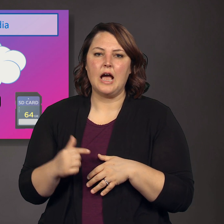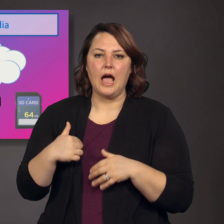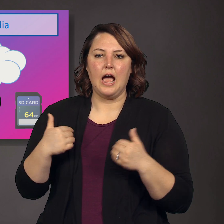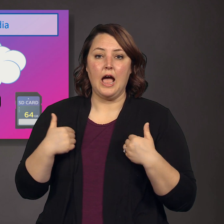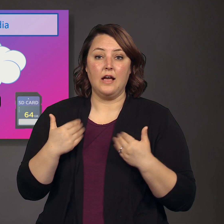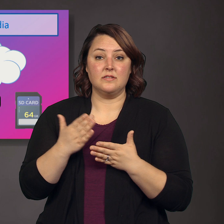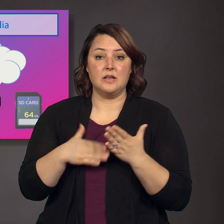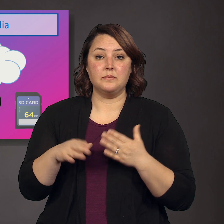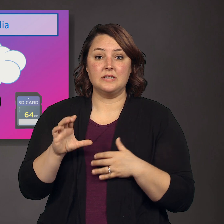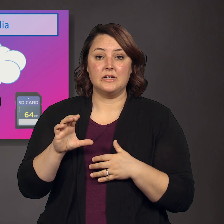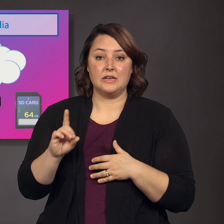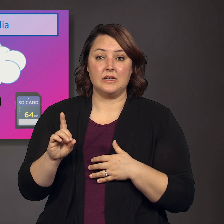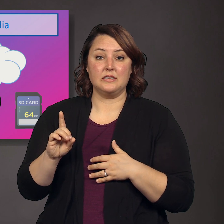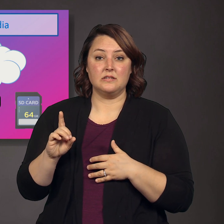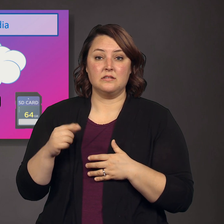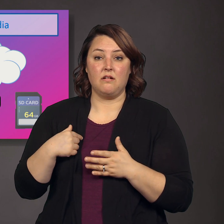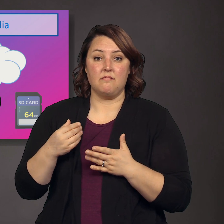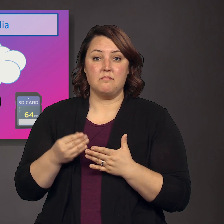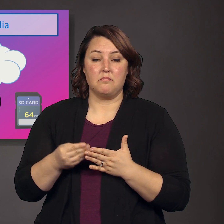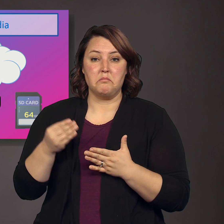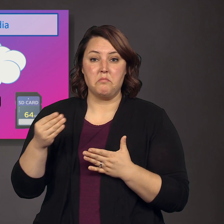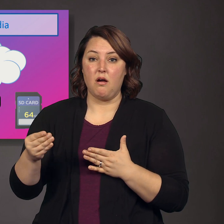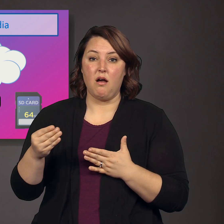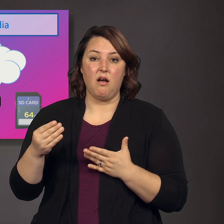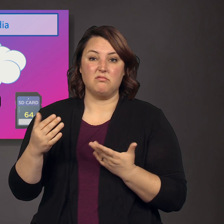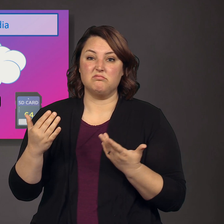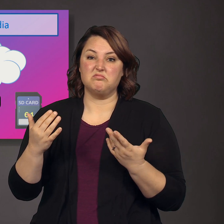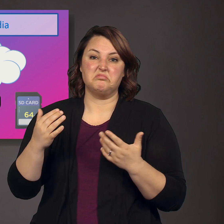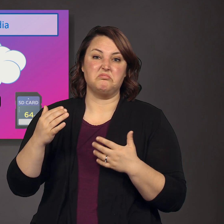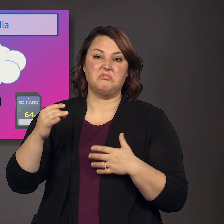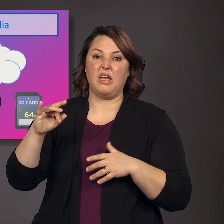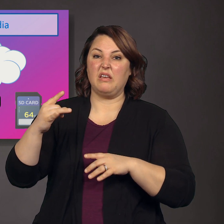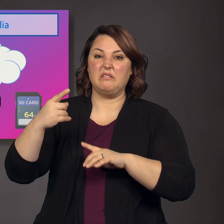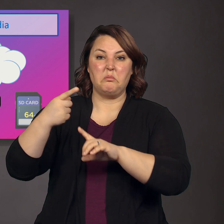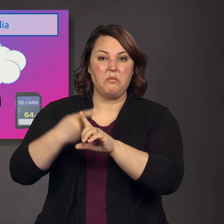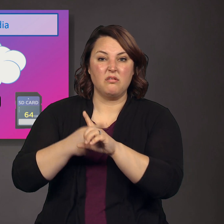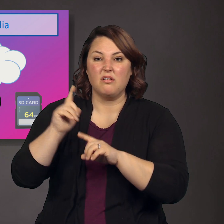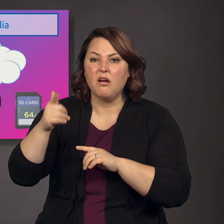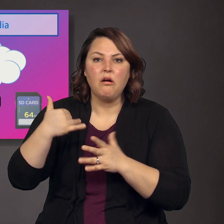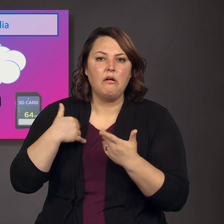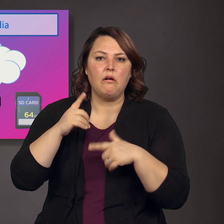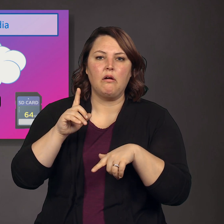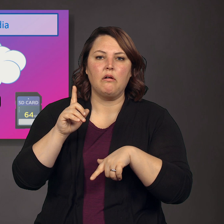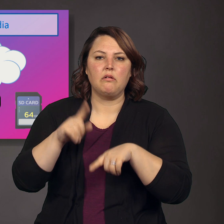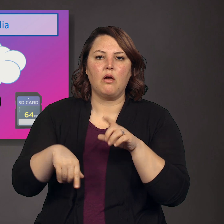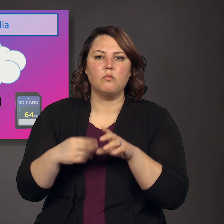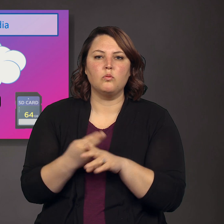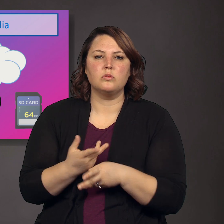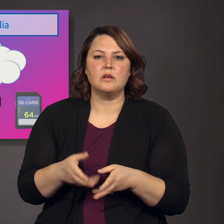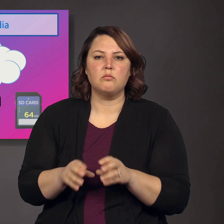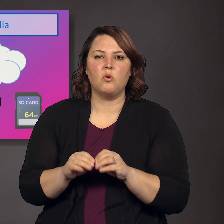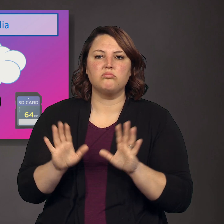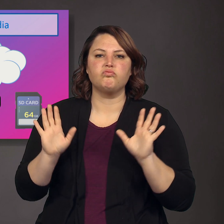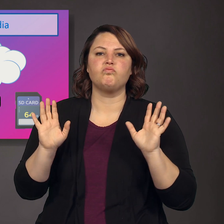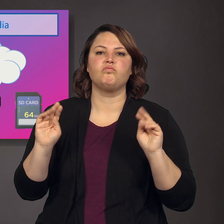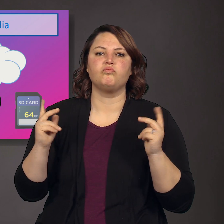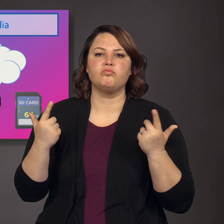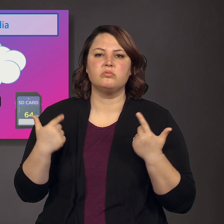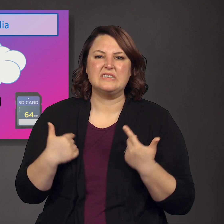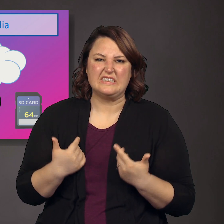I've purchased after 18 months. I couldn't read the data on it, and that wasn't even a photo. You don't want that to be your